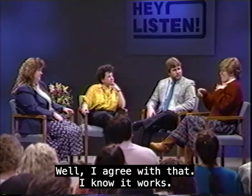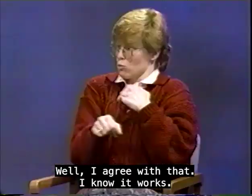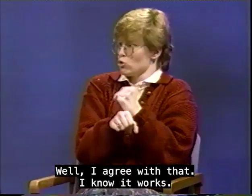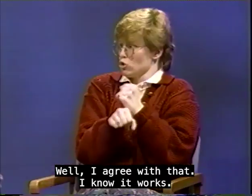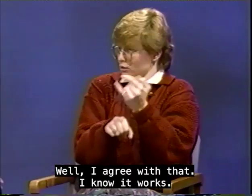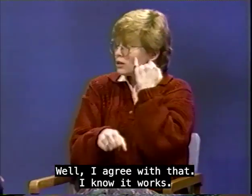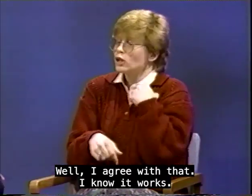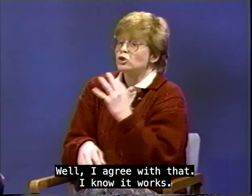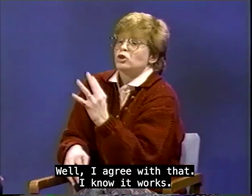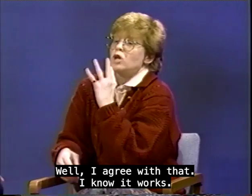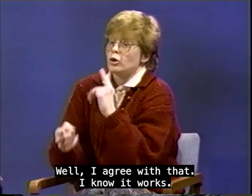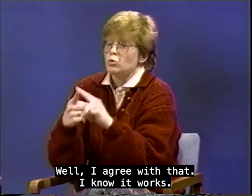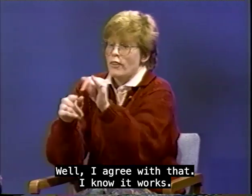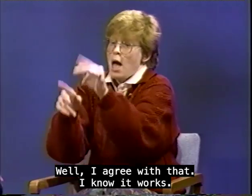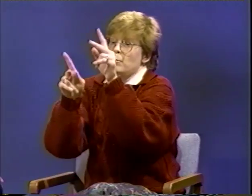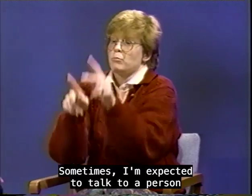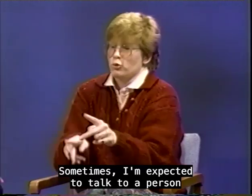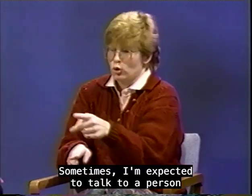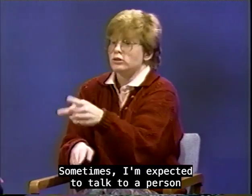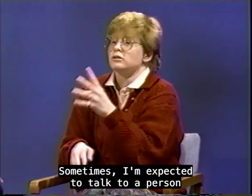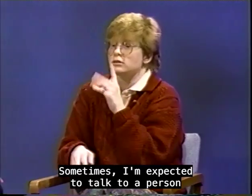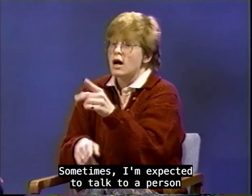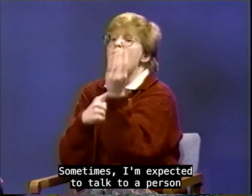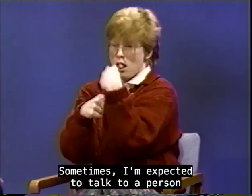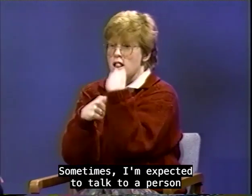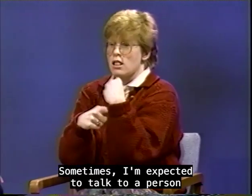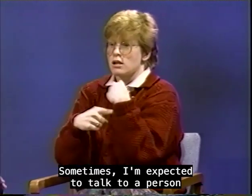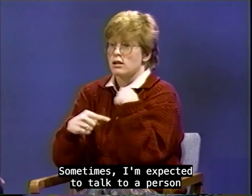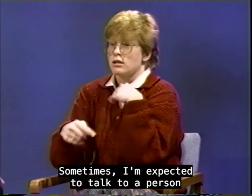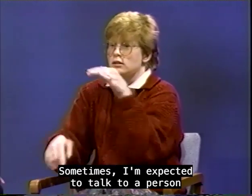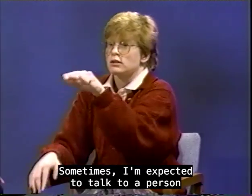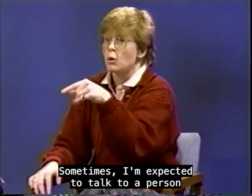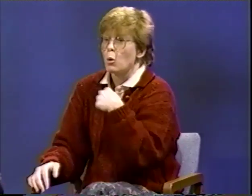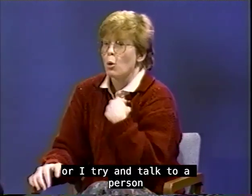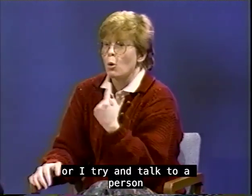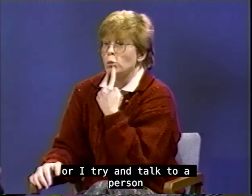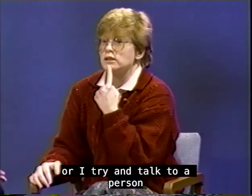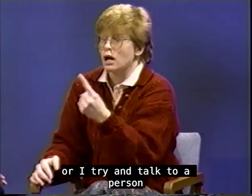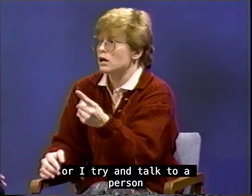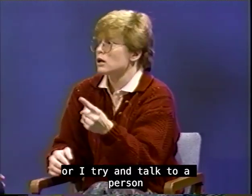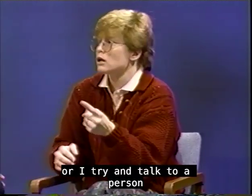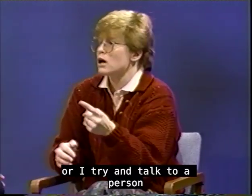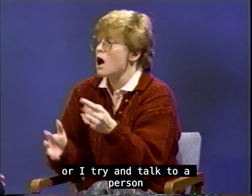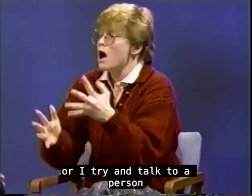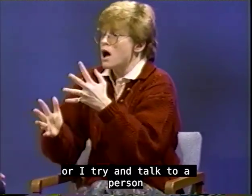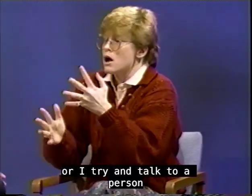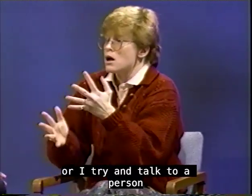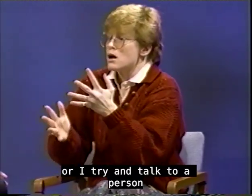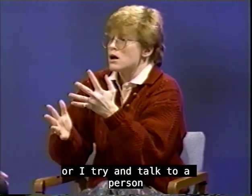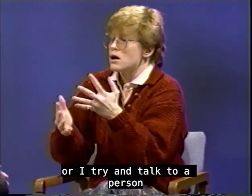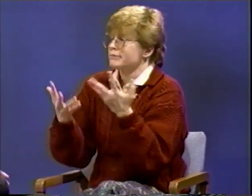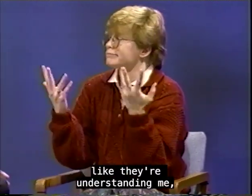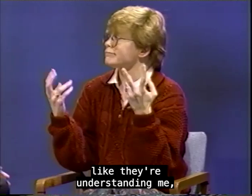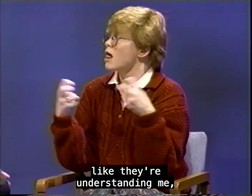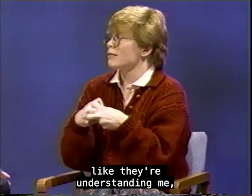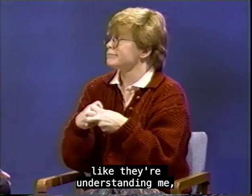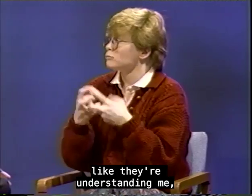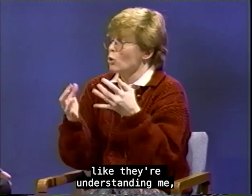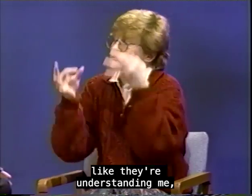Well, I agree with that. I know it works. Sometimes I'm expected to talk to a person, or I try and talk to a person, and they'll nod, oh yeah, like they're understanding me. And I'll